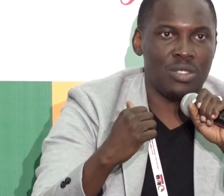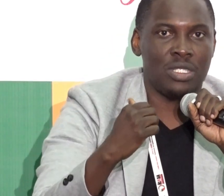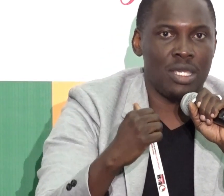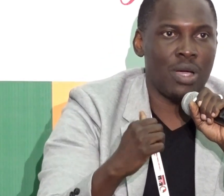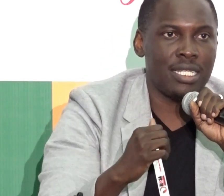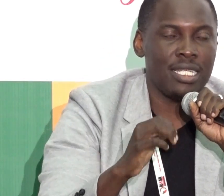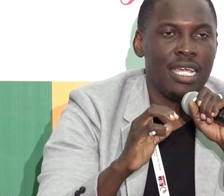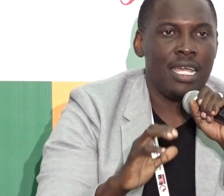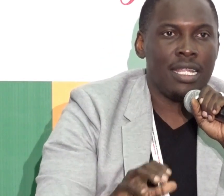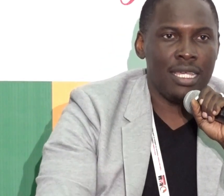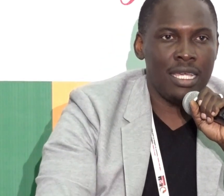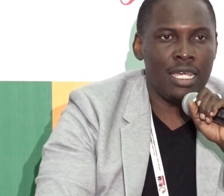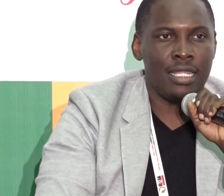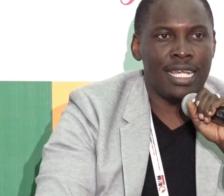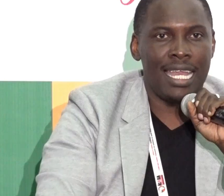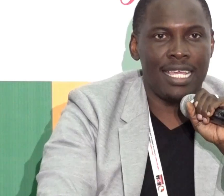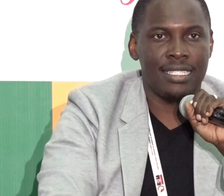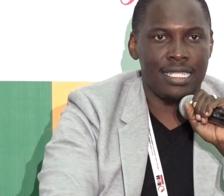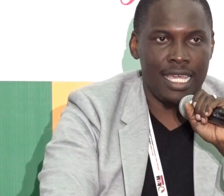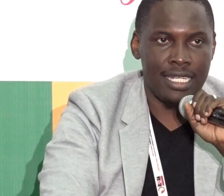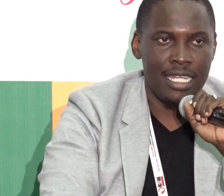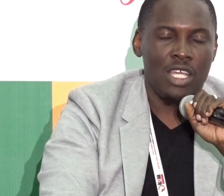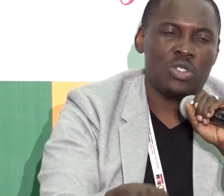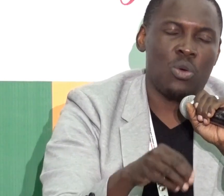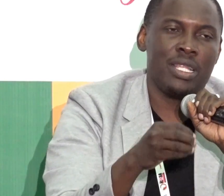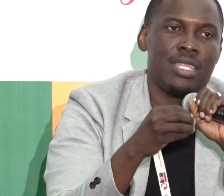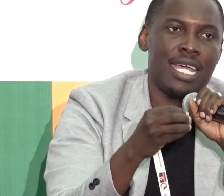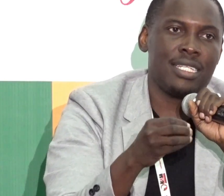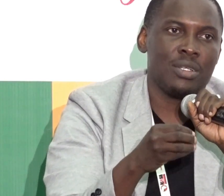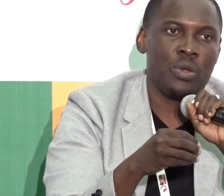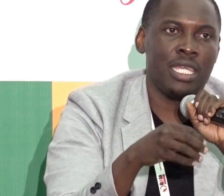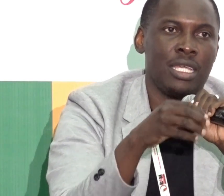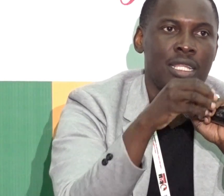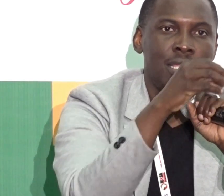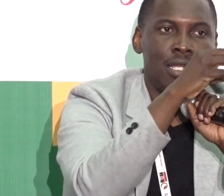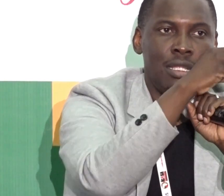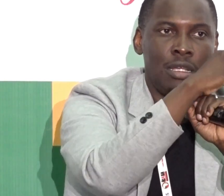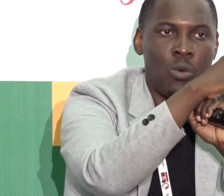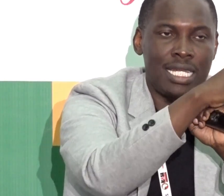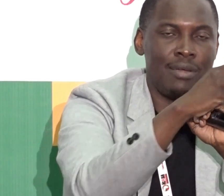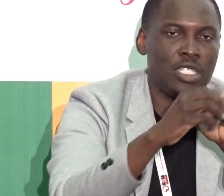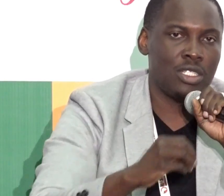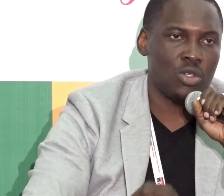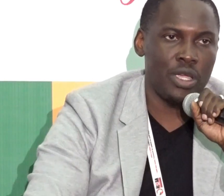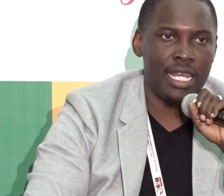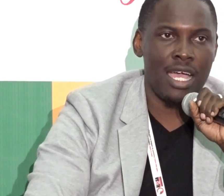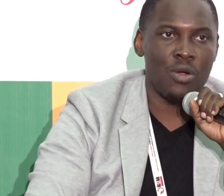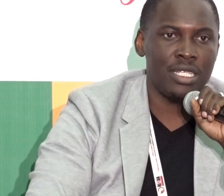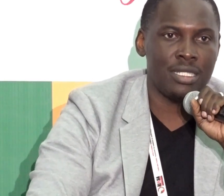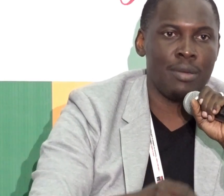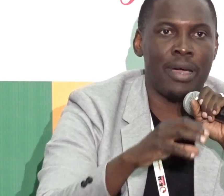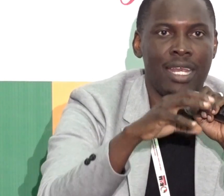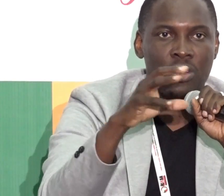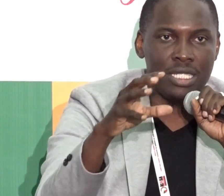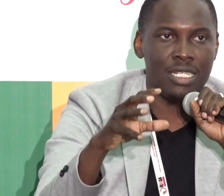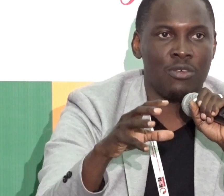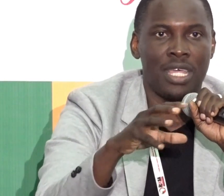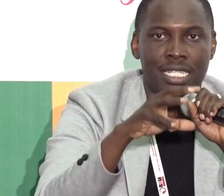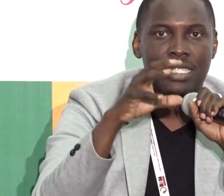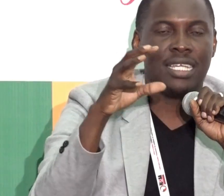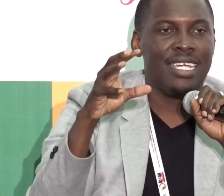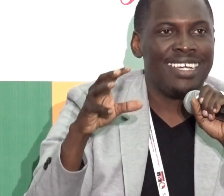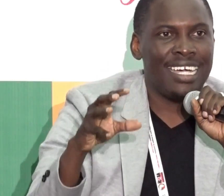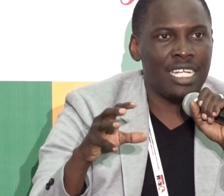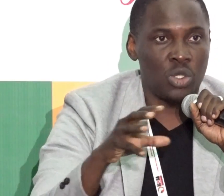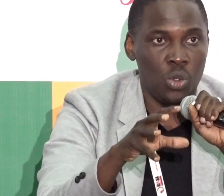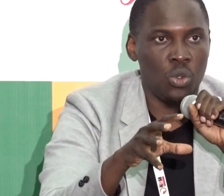get to see what the clients get. So with that, what I'm just showing now is the piloting of